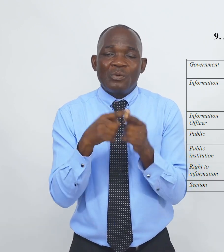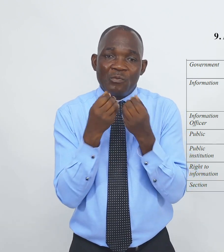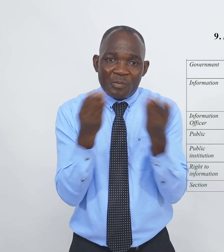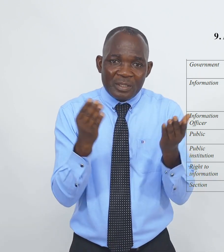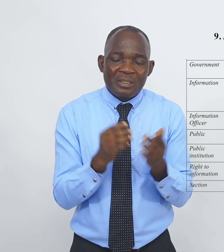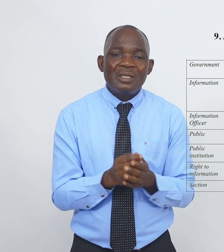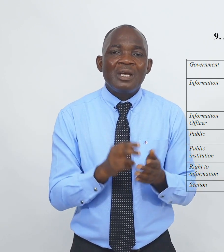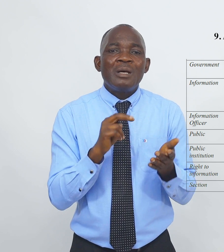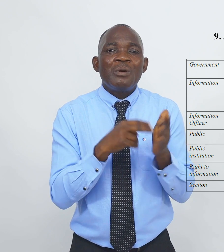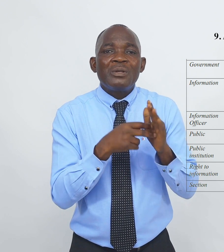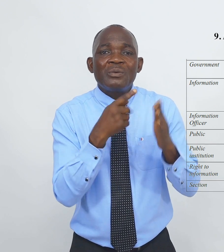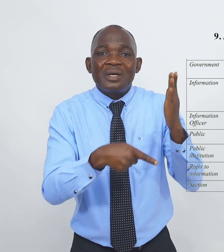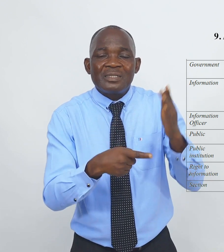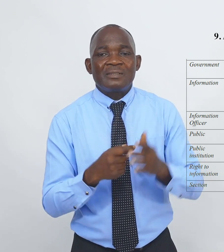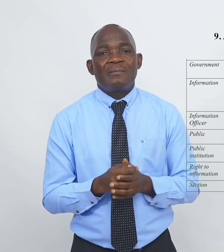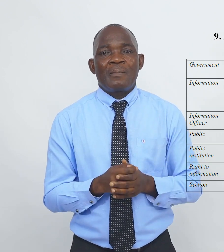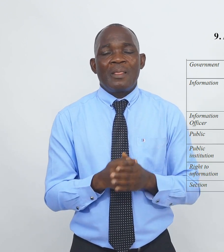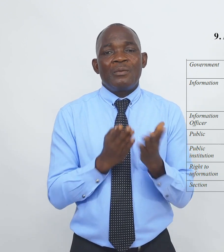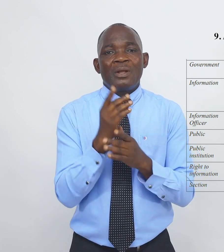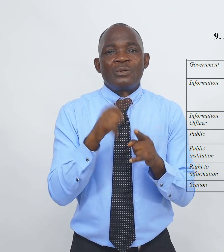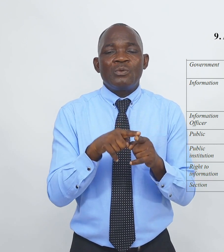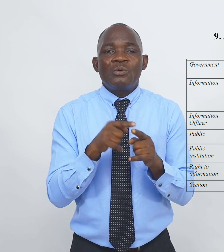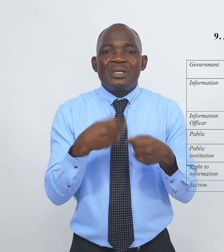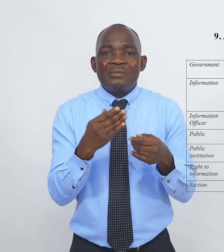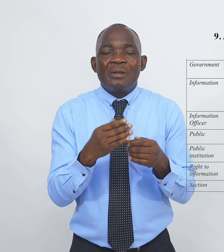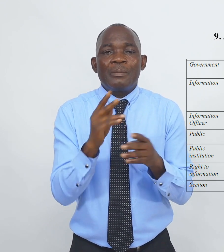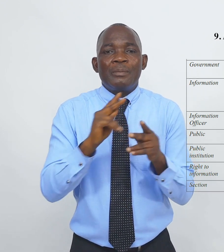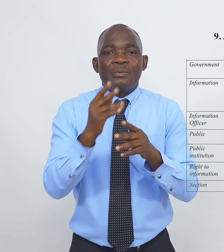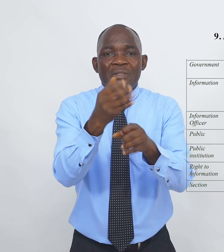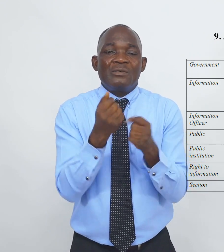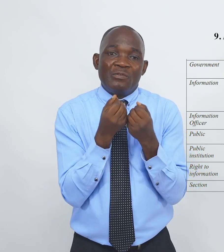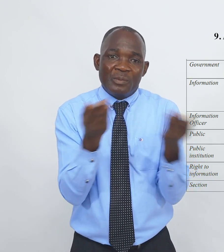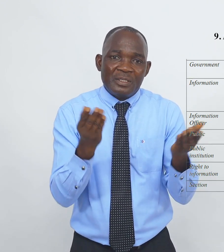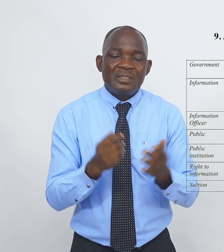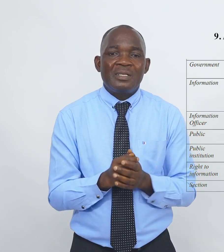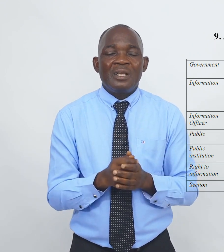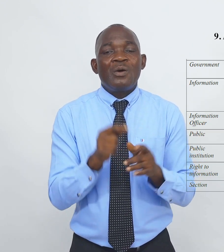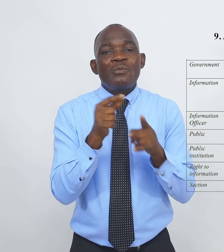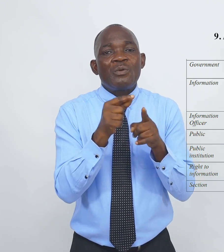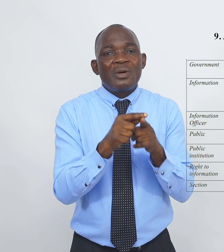information. Definition: the right assigned to access information. Term: